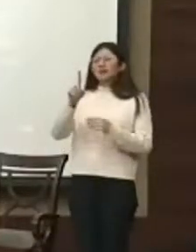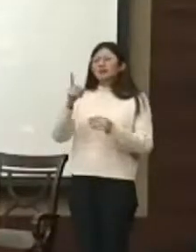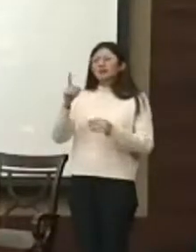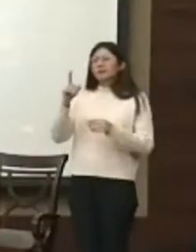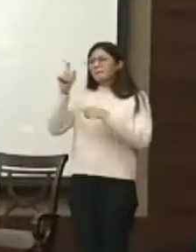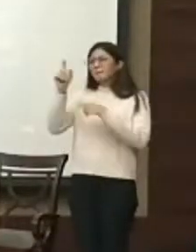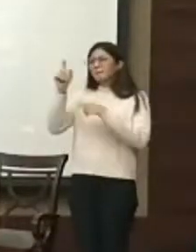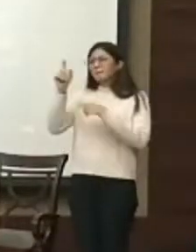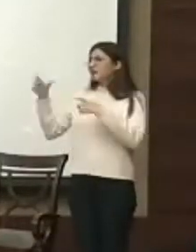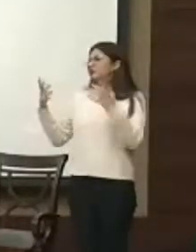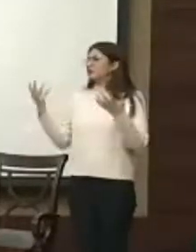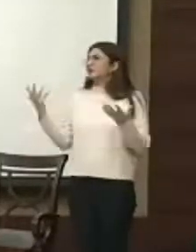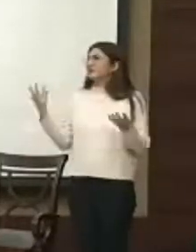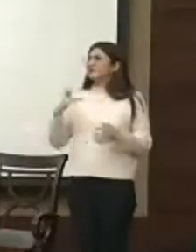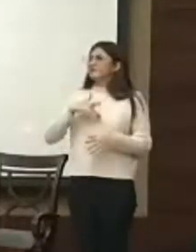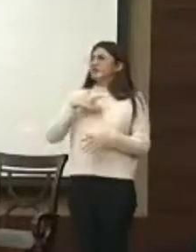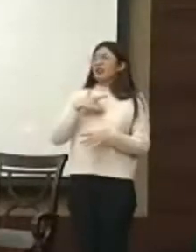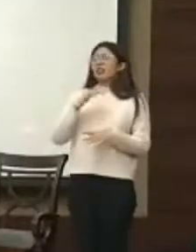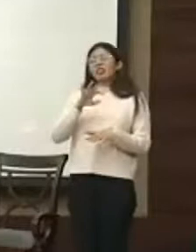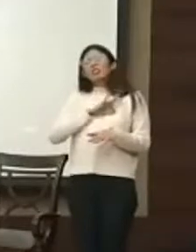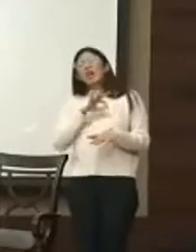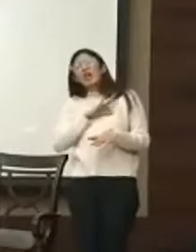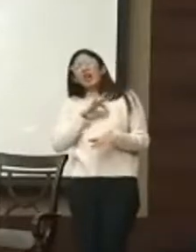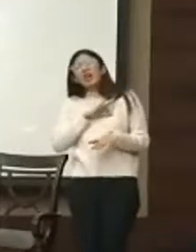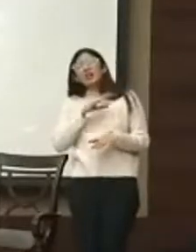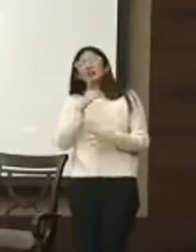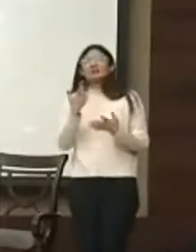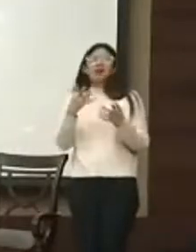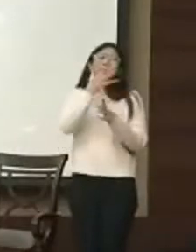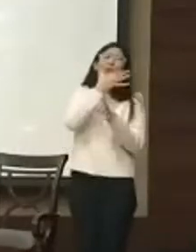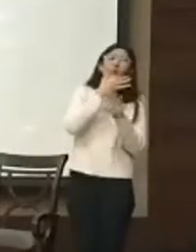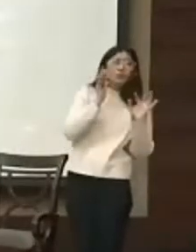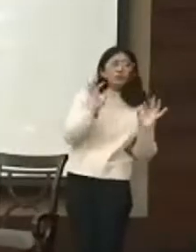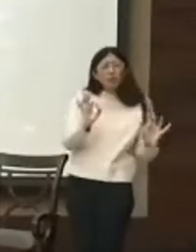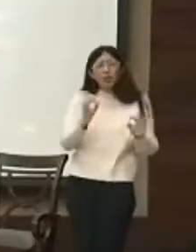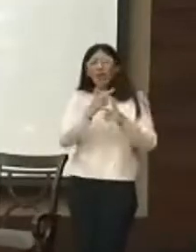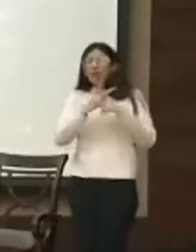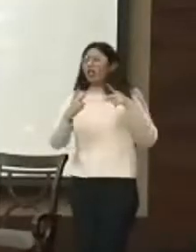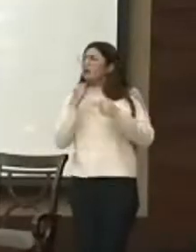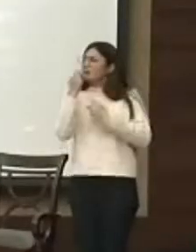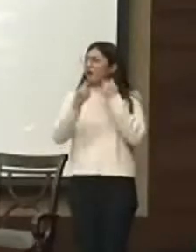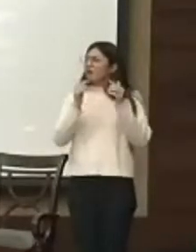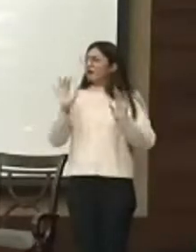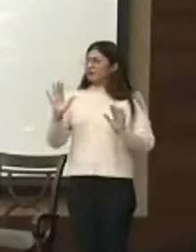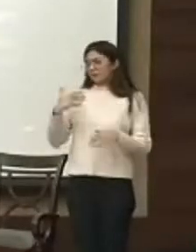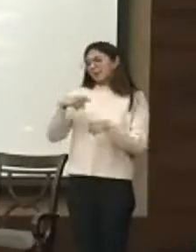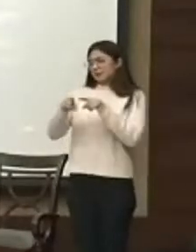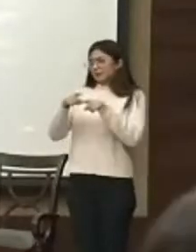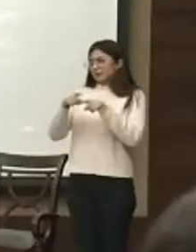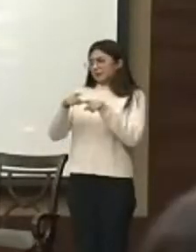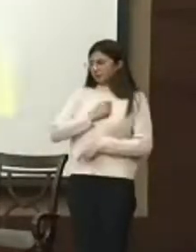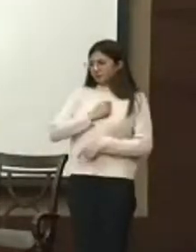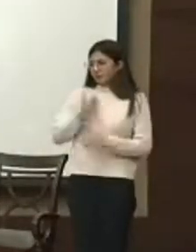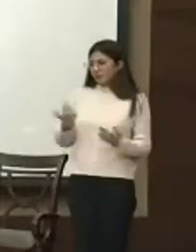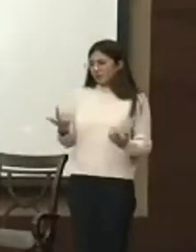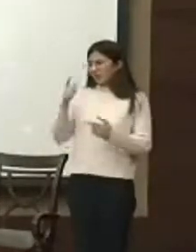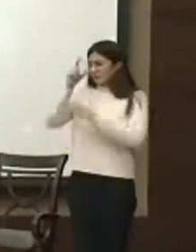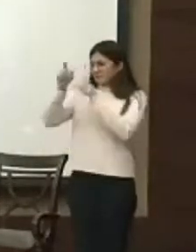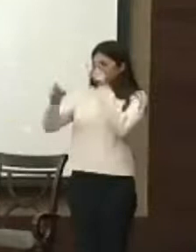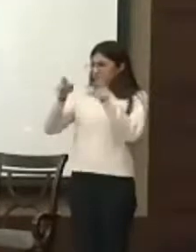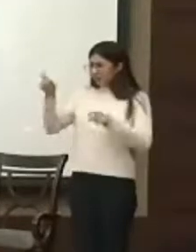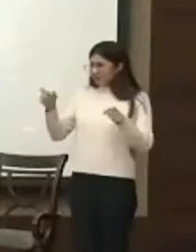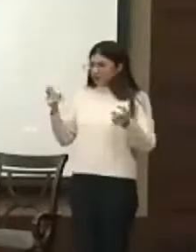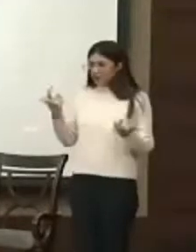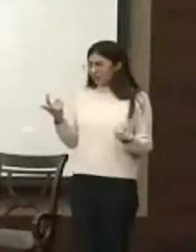romanticization that takes place, and I'm a bit wary of that. I would take my own example. There's a